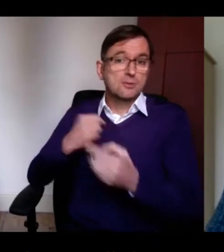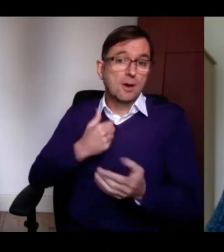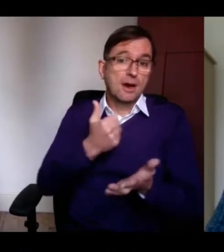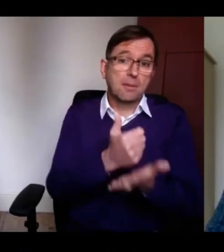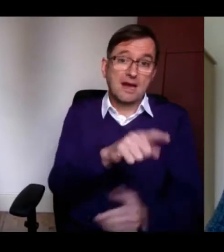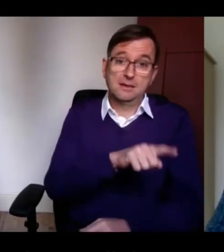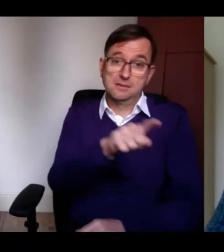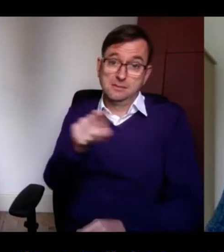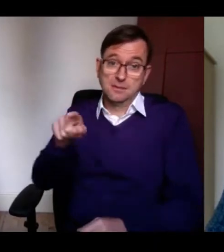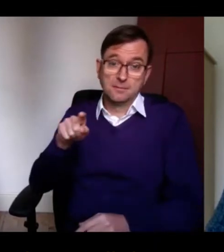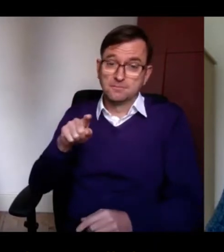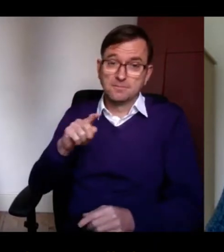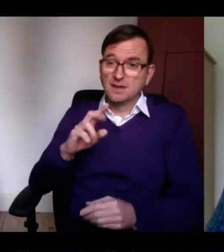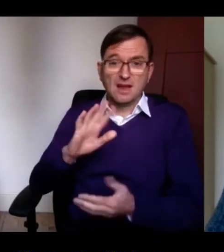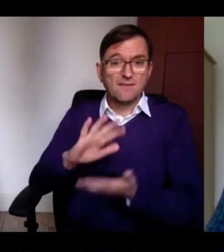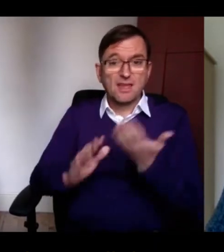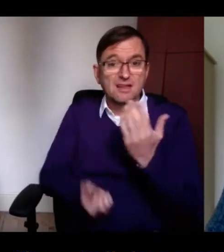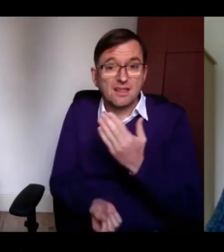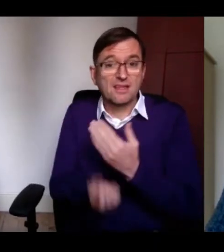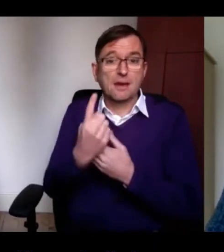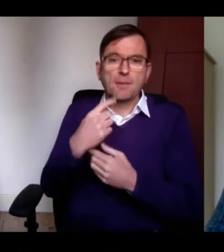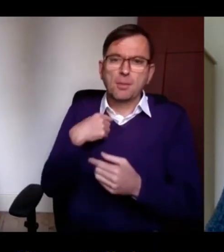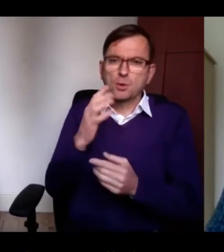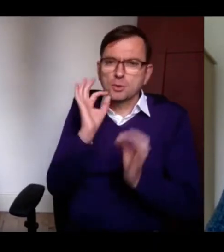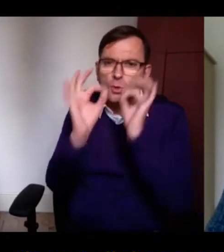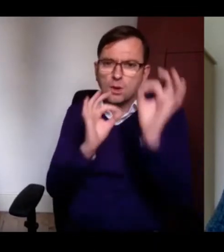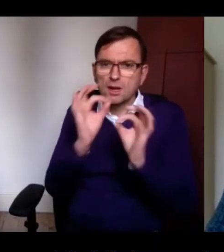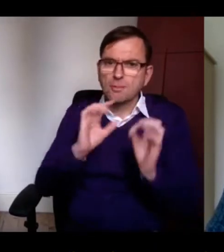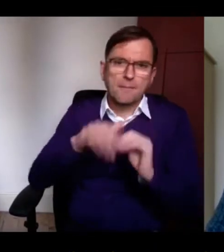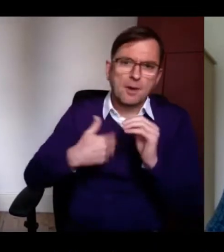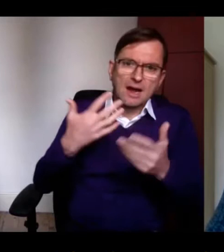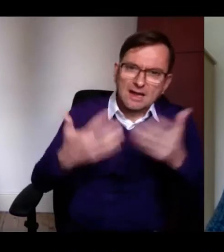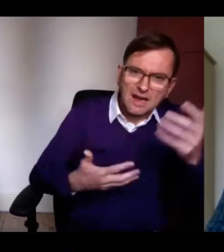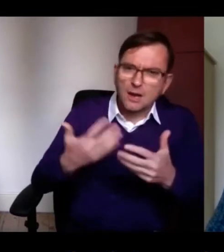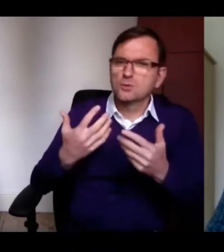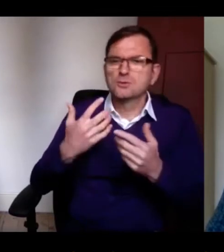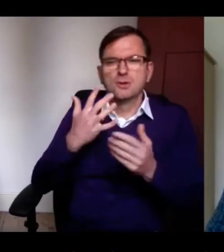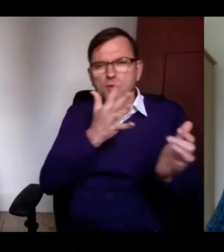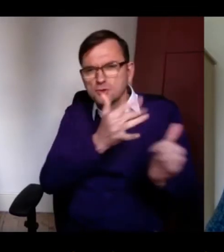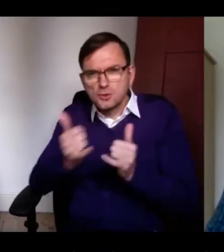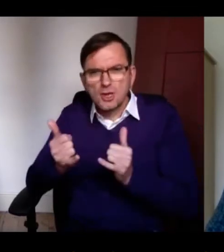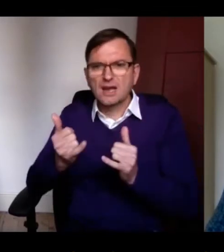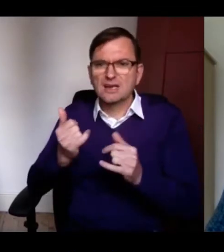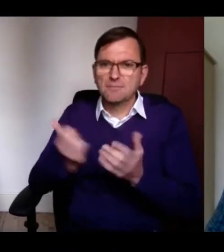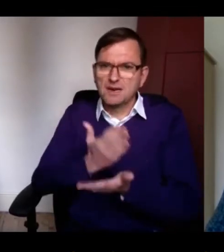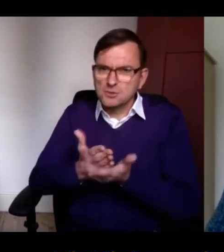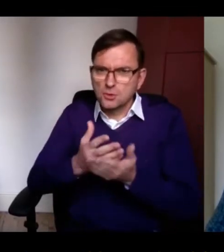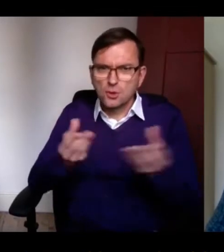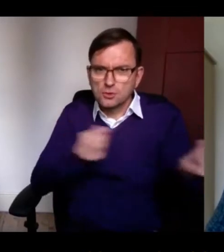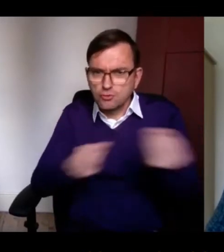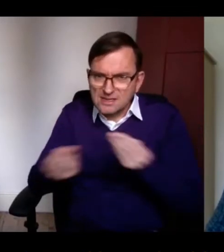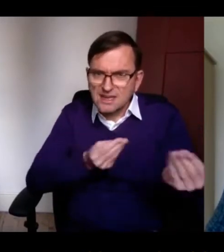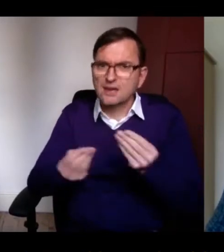they actually have a contract with my bank. And what that means if I needed to speak to somebody